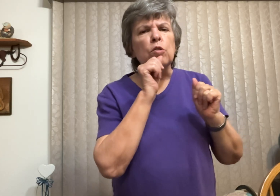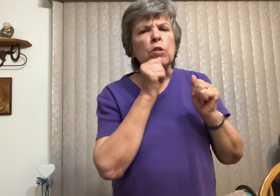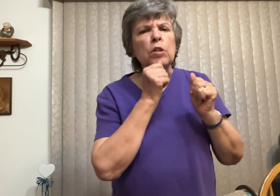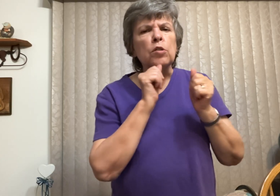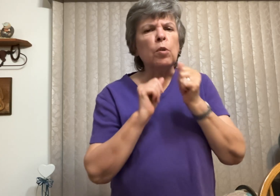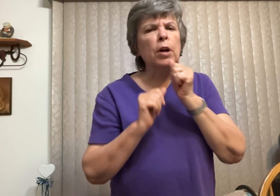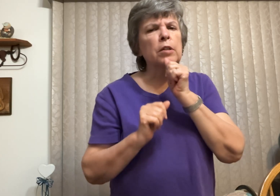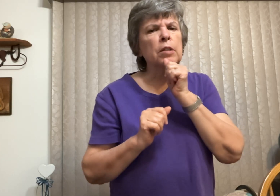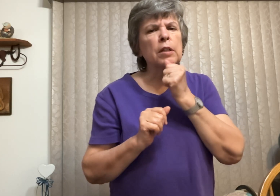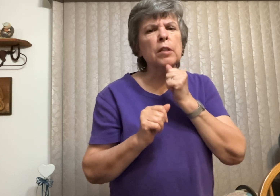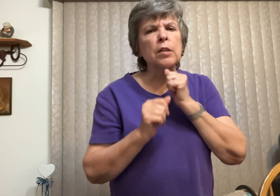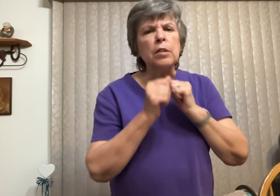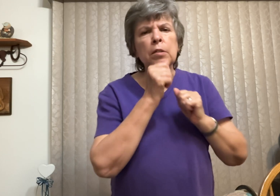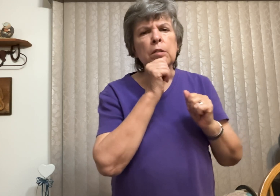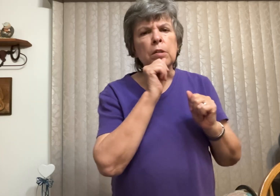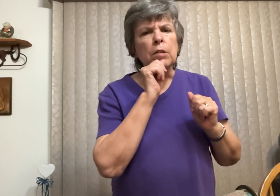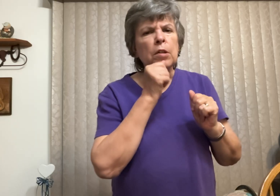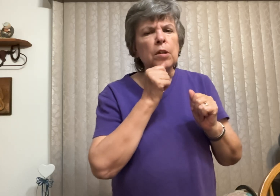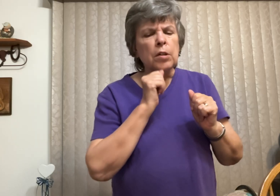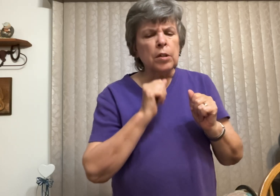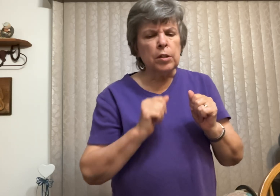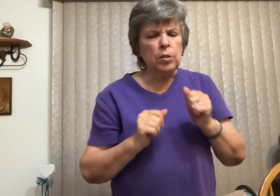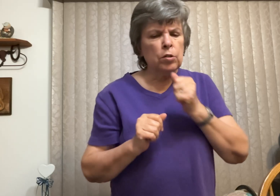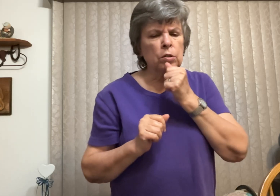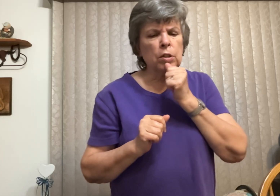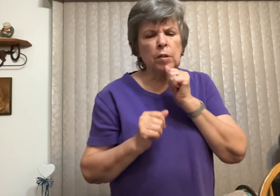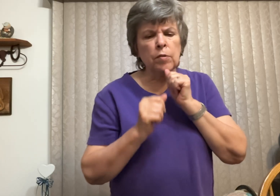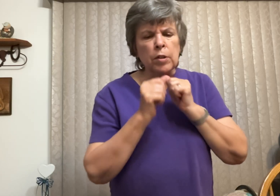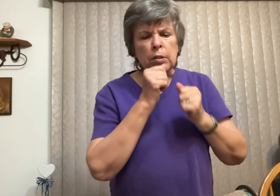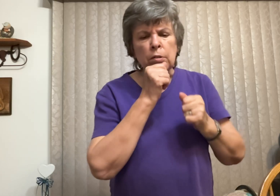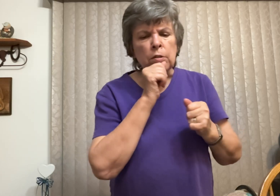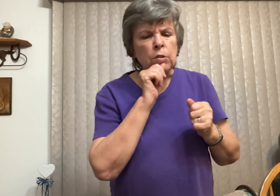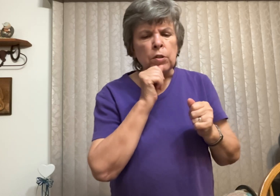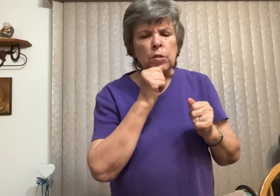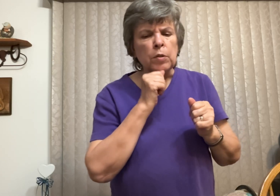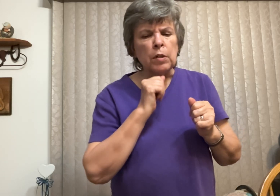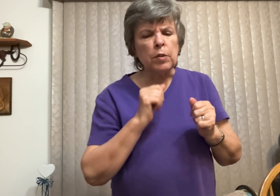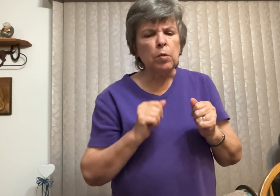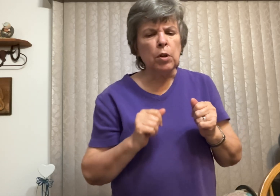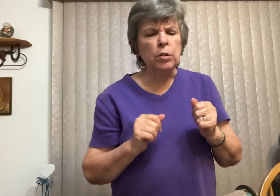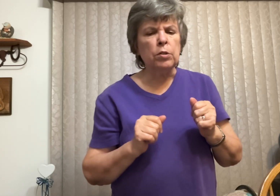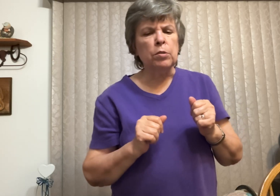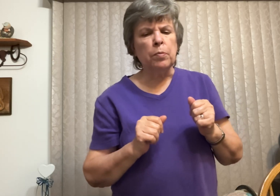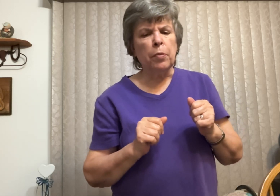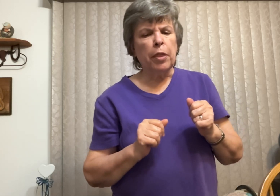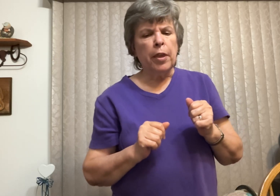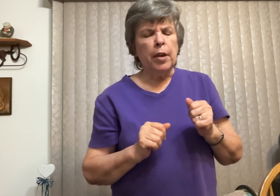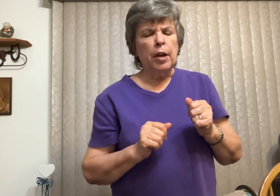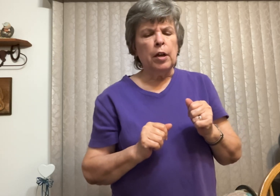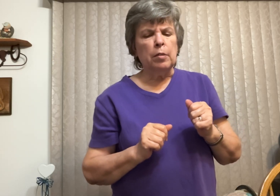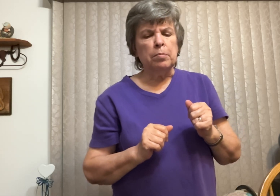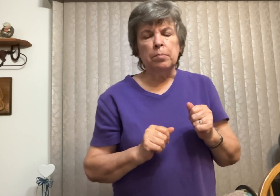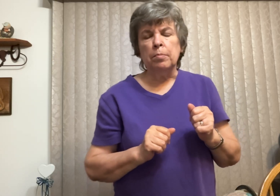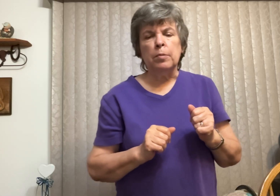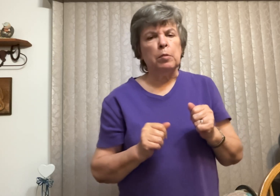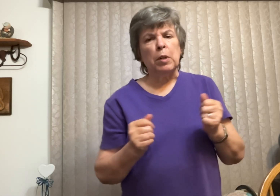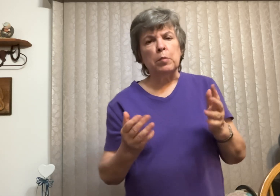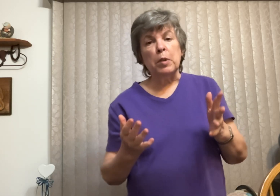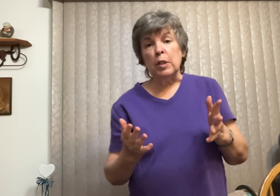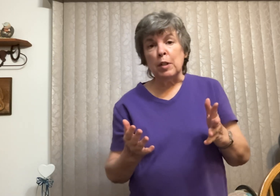it twice like this, in your suffering, so you can do whatever you want to do. Might depend on how much